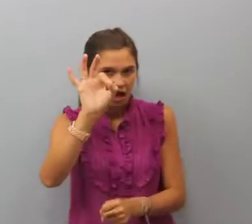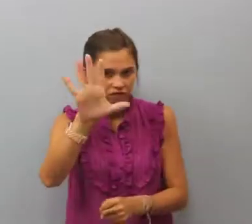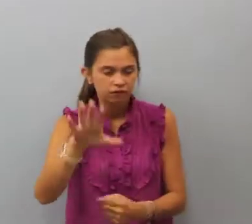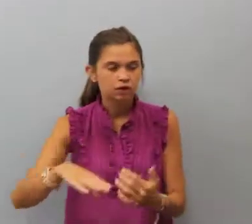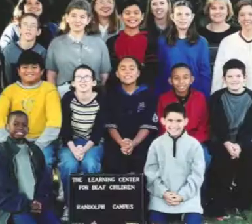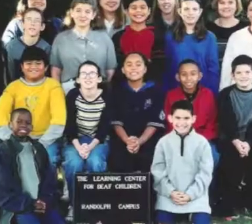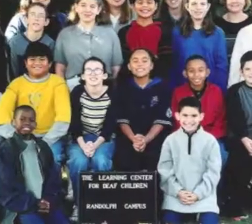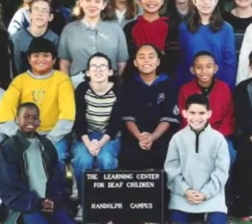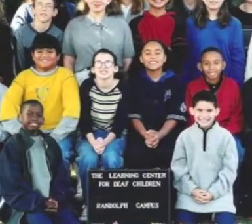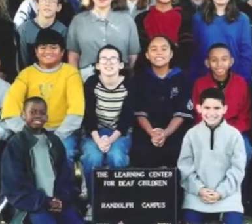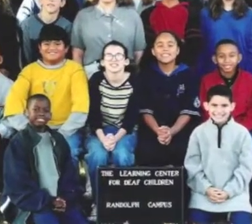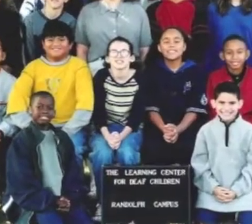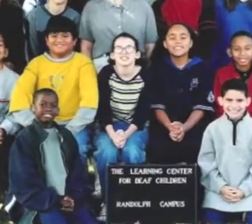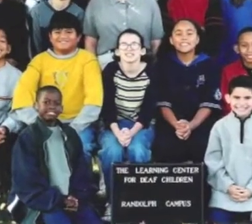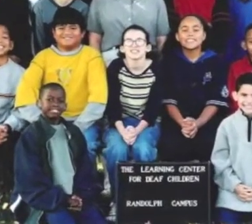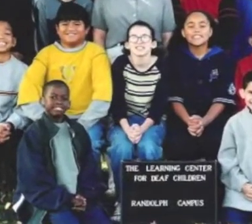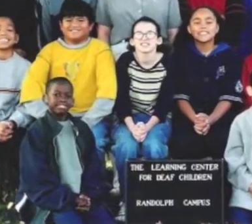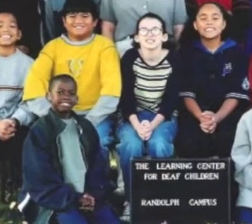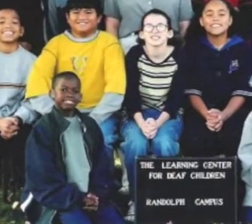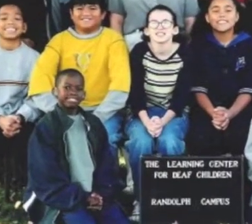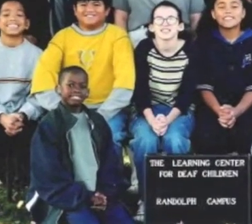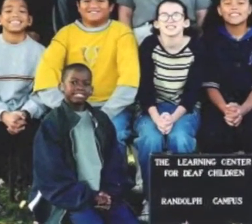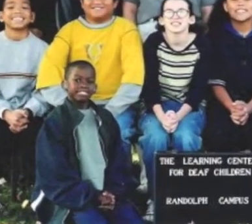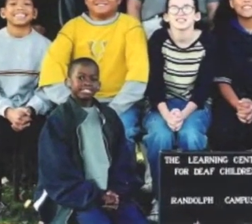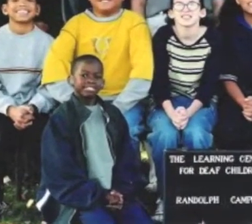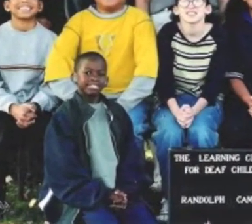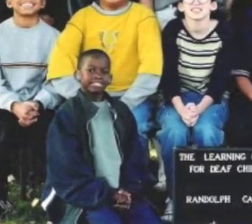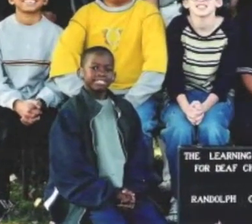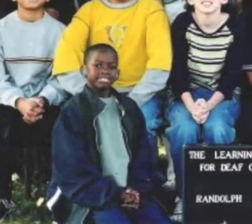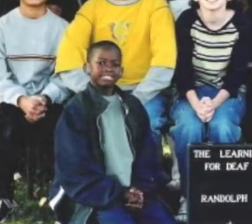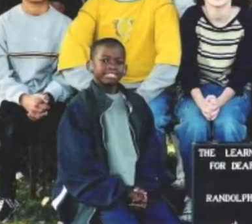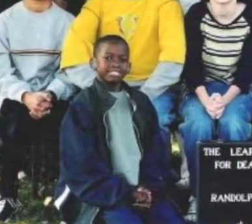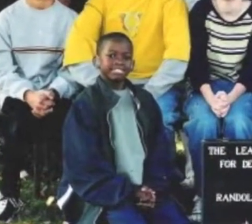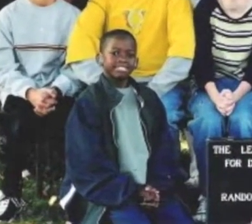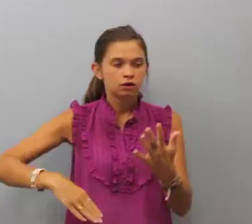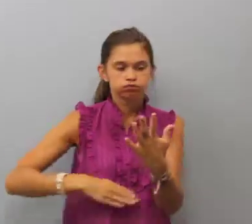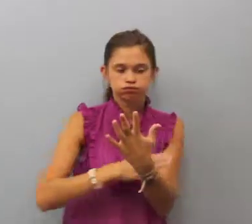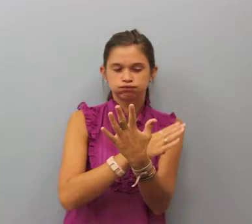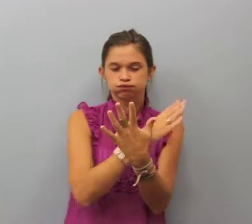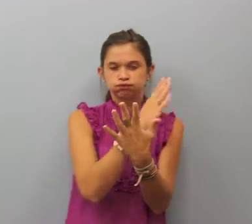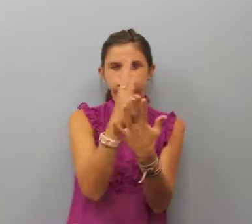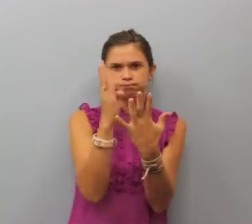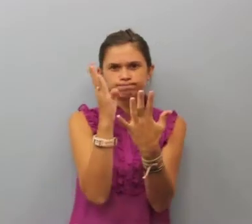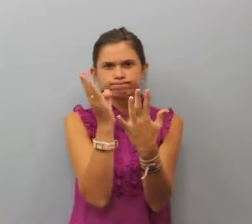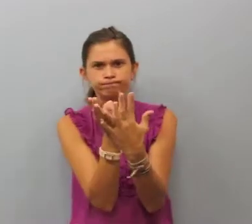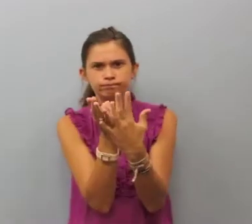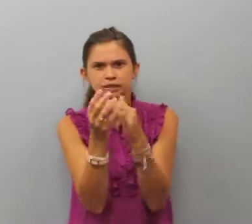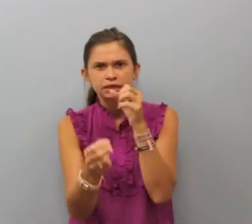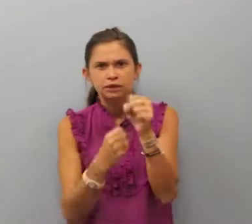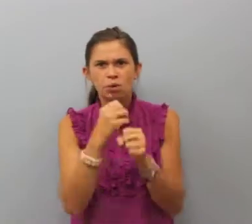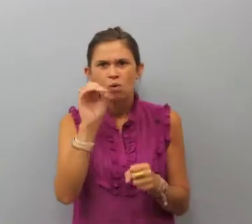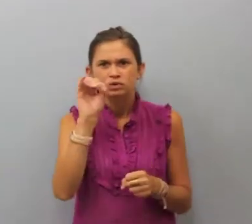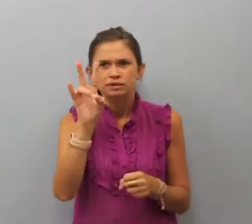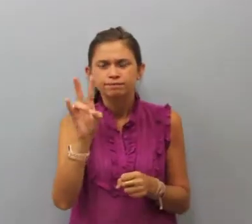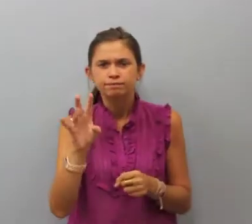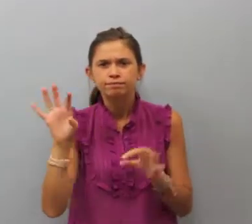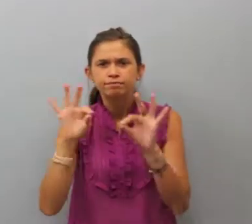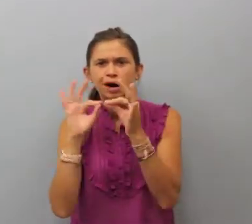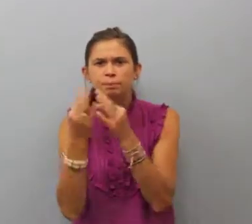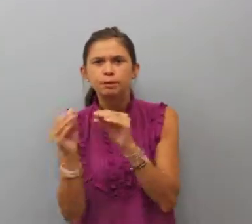Timothy started at the Learning Center in 1995 and continued until